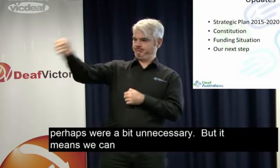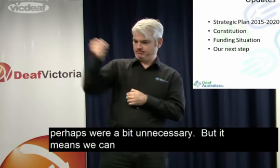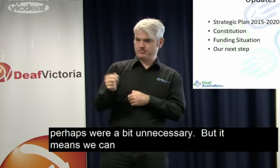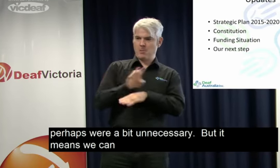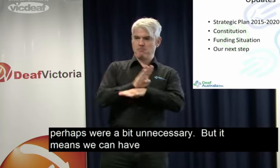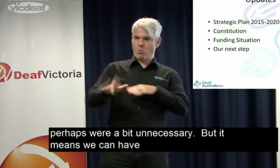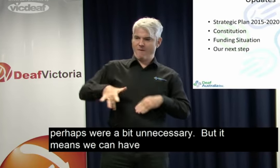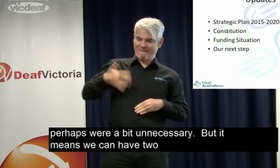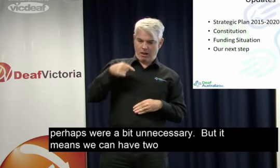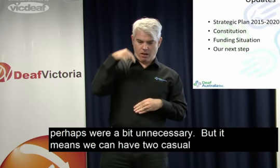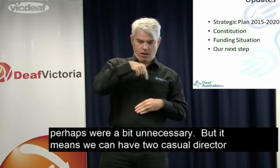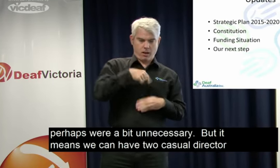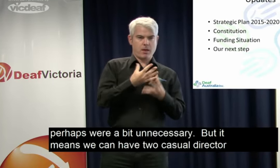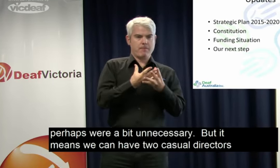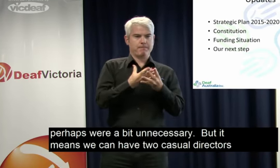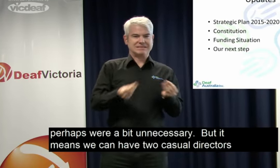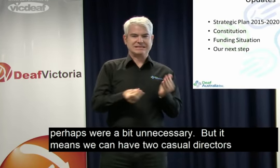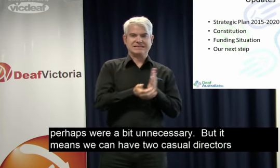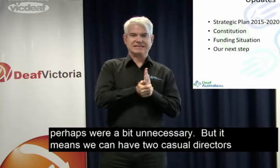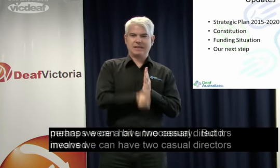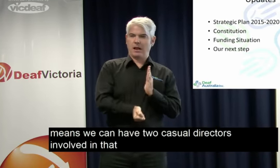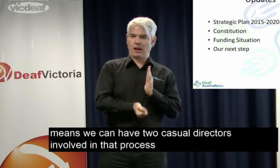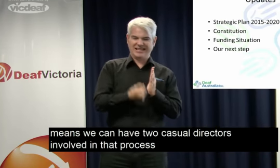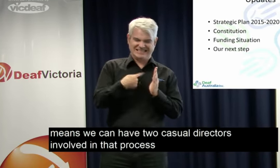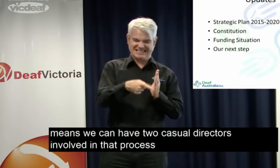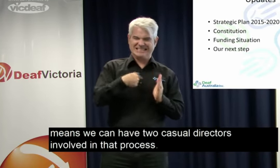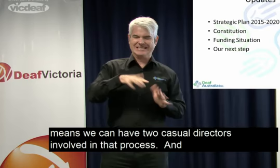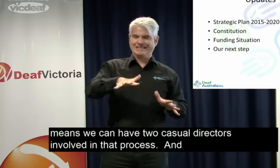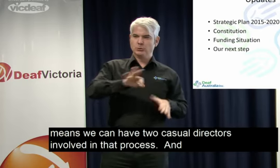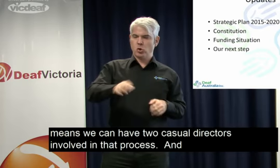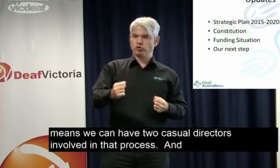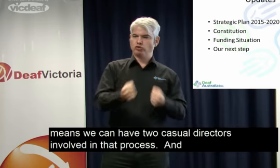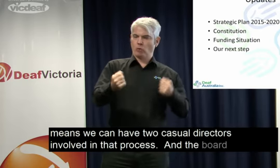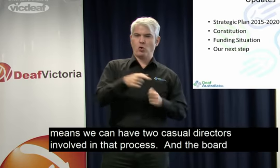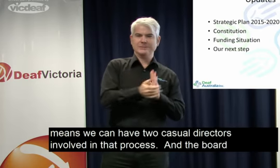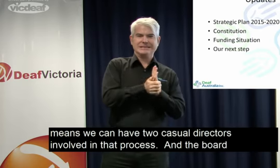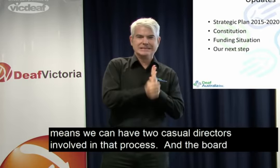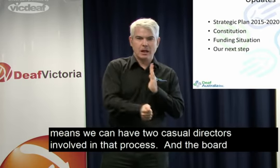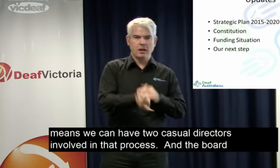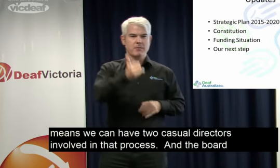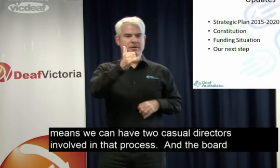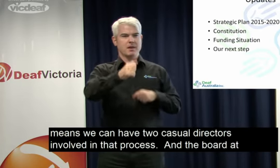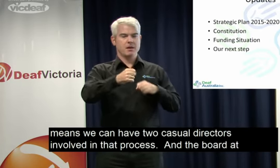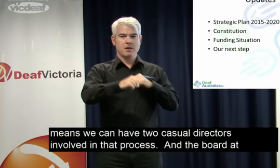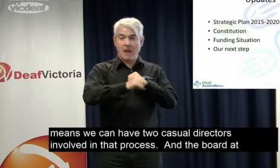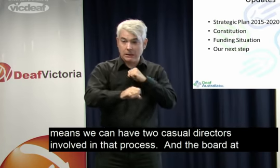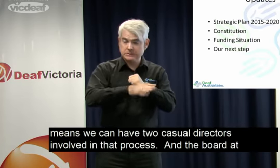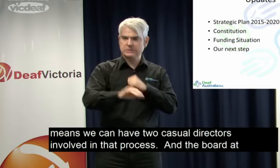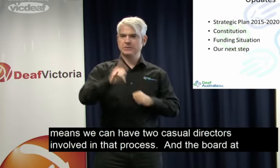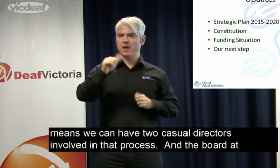process, and the board at the time can select individuals who have perhaps skills that they can bring to the board that we may